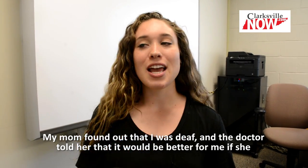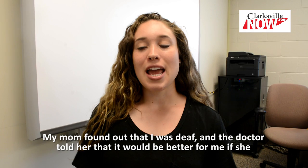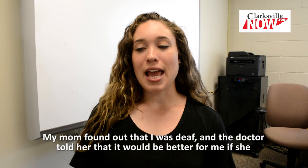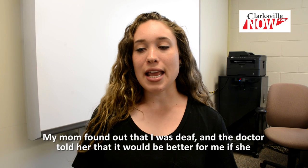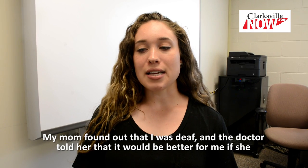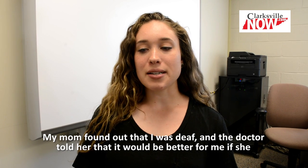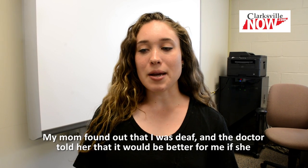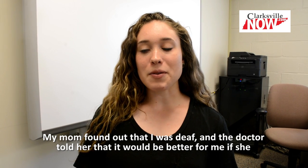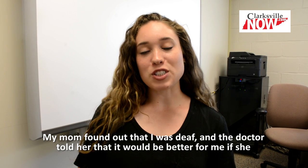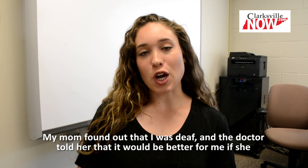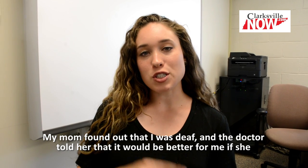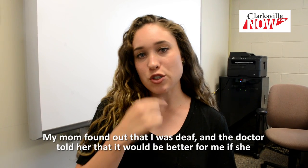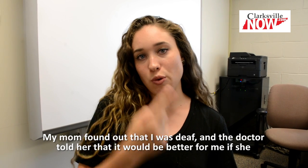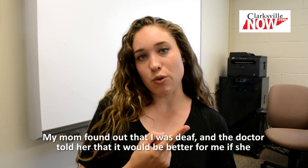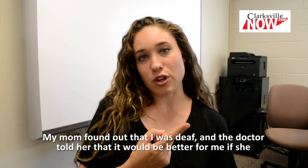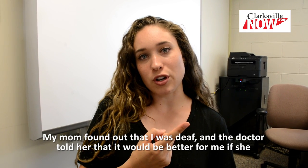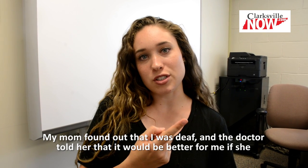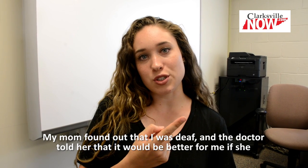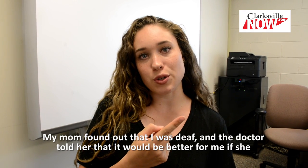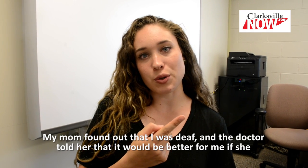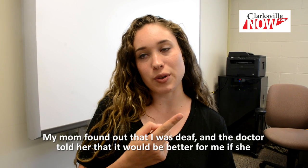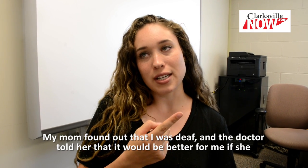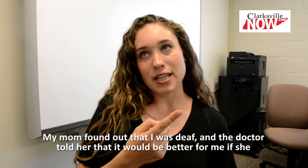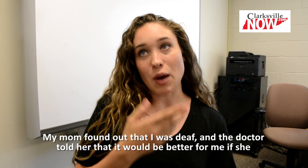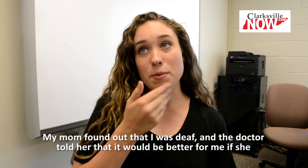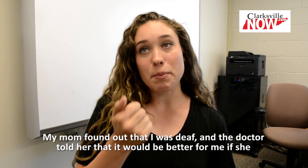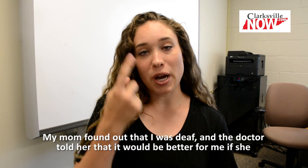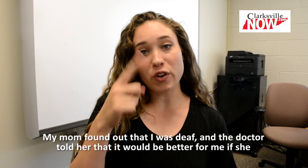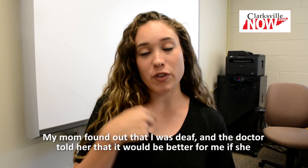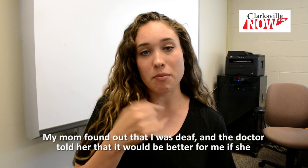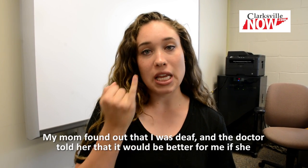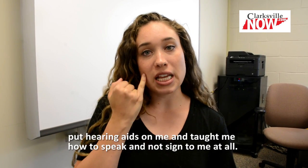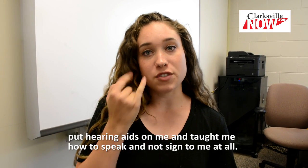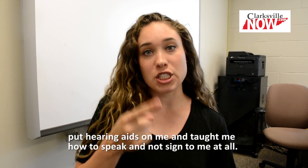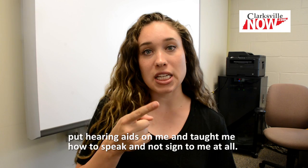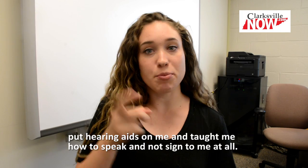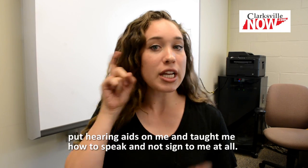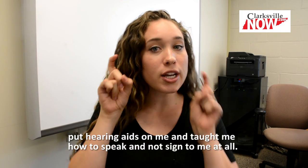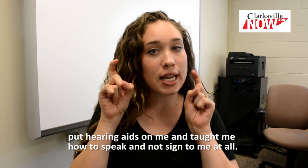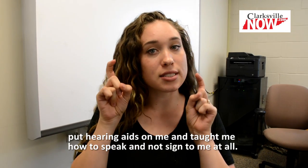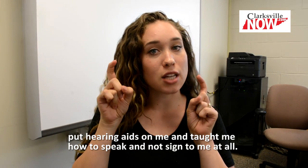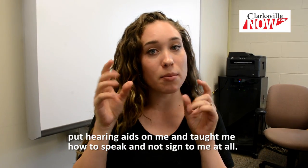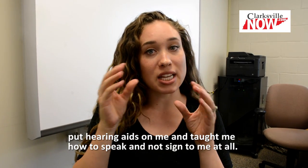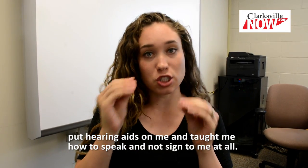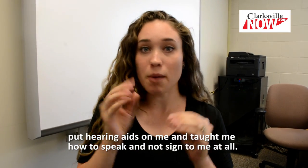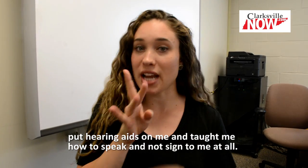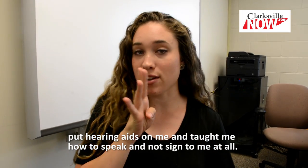and the doctor told her that it would be better for me if she put hearing aids on me and taught me how to